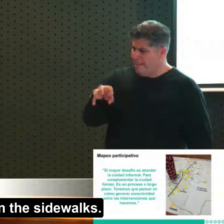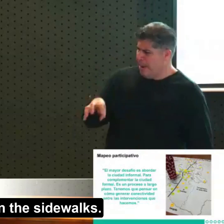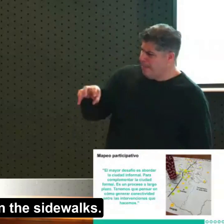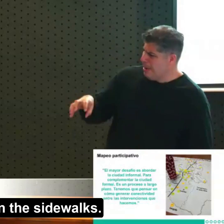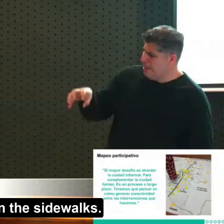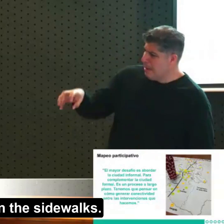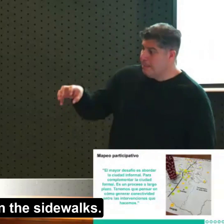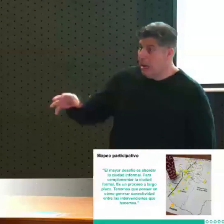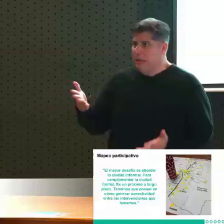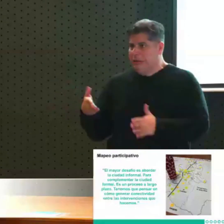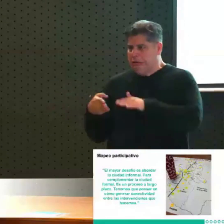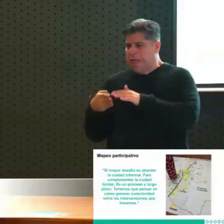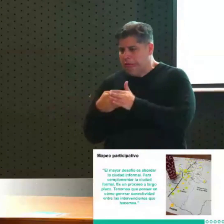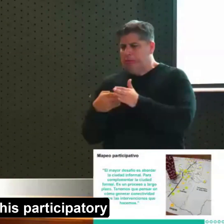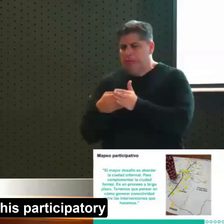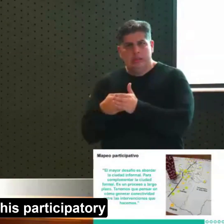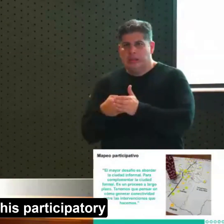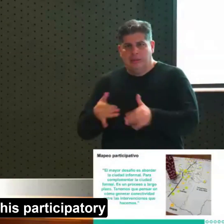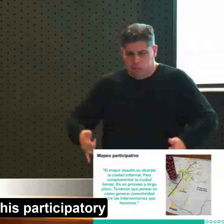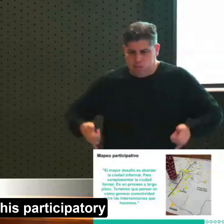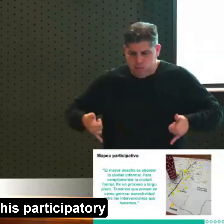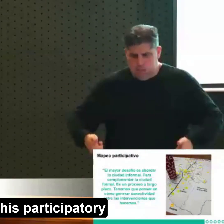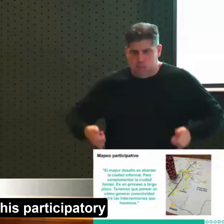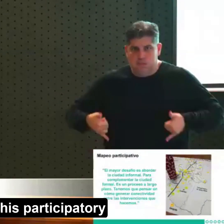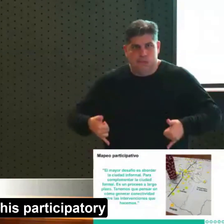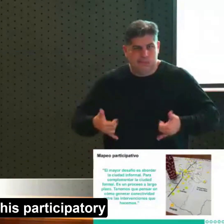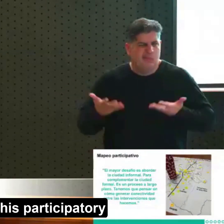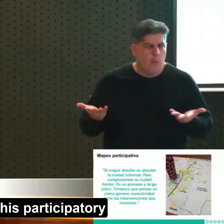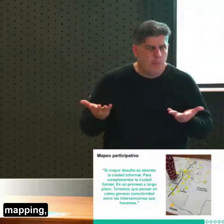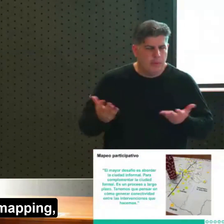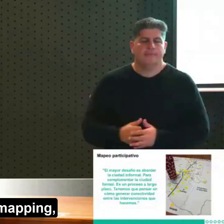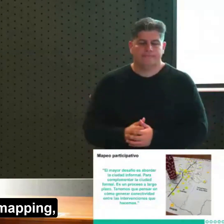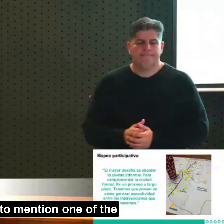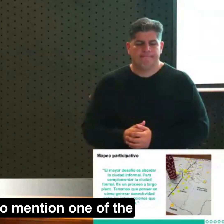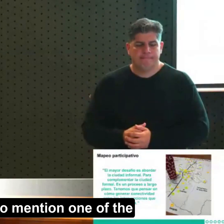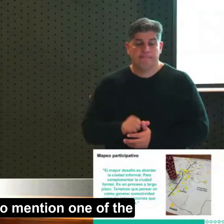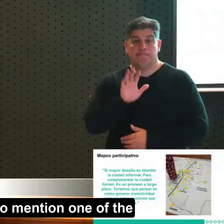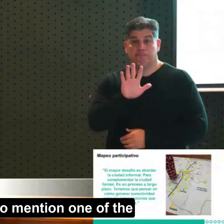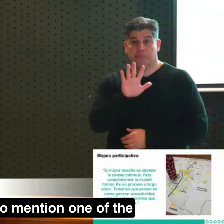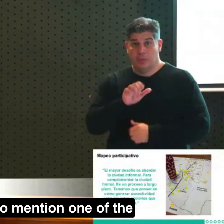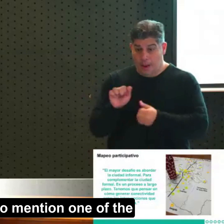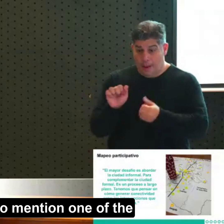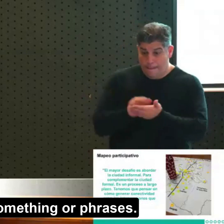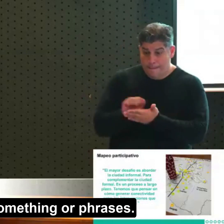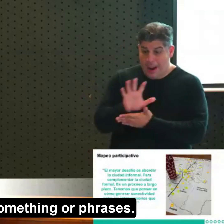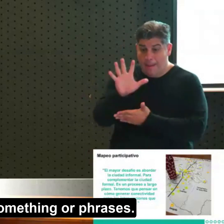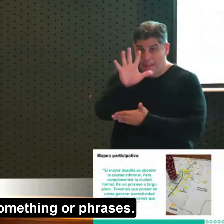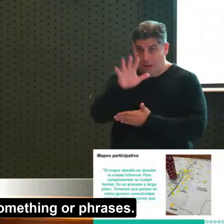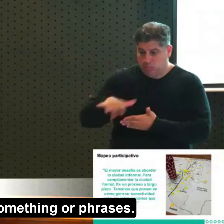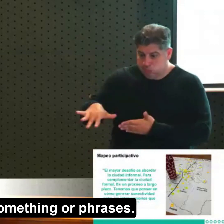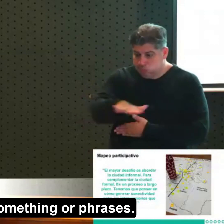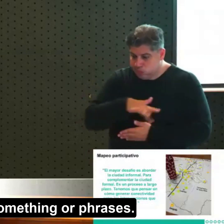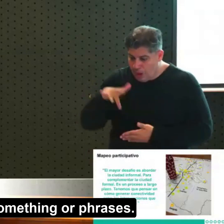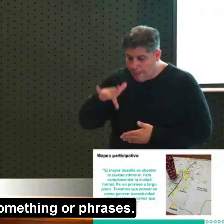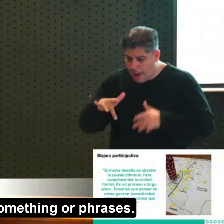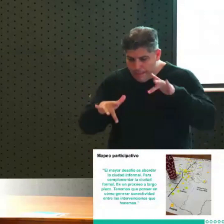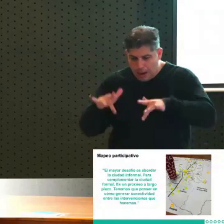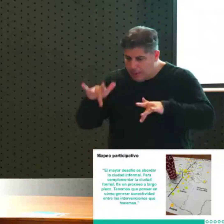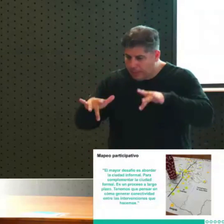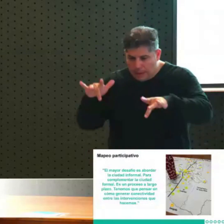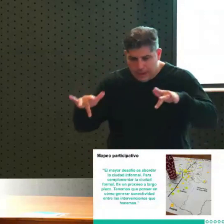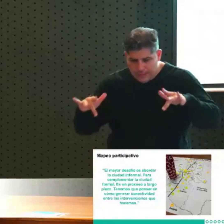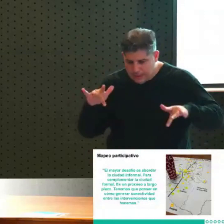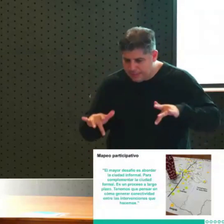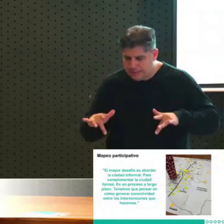move on the sidewalks. And so this participatory mapping, we do want to mention one of the sayings or sentence or